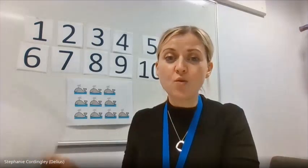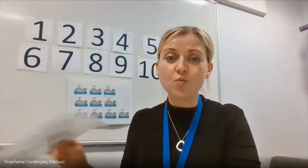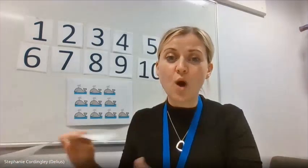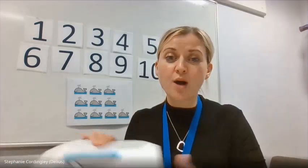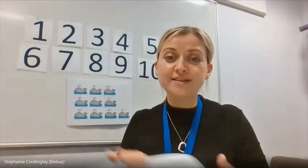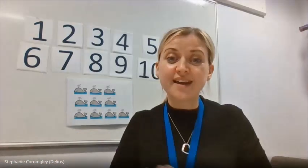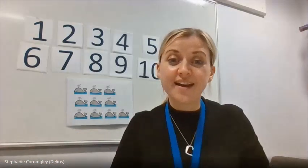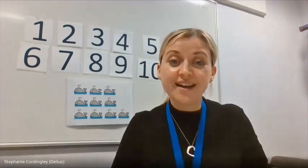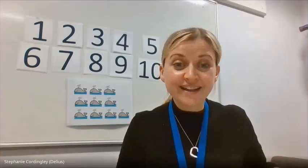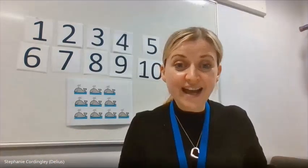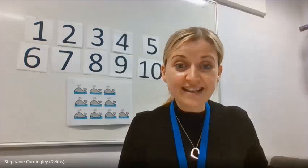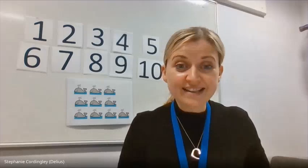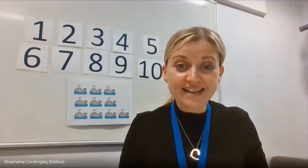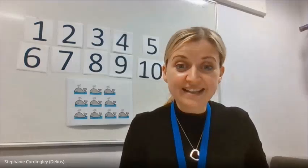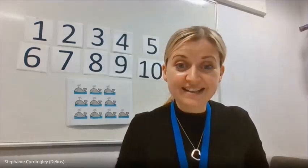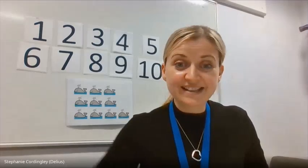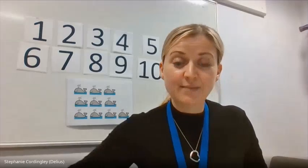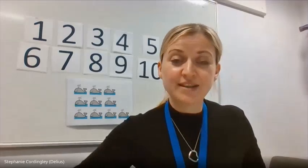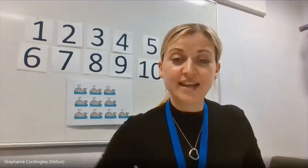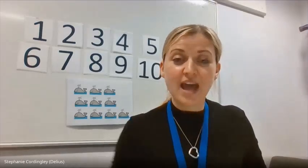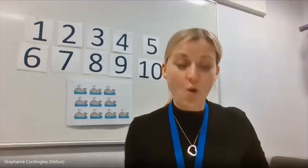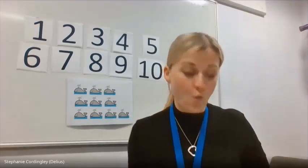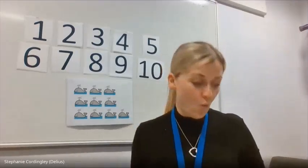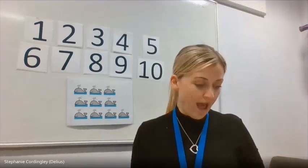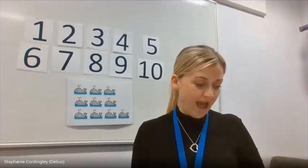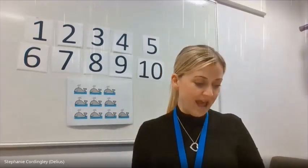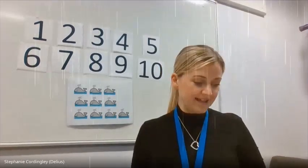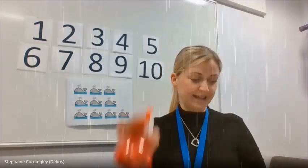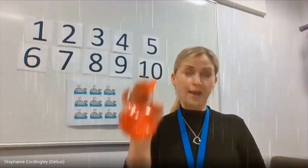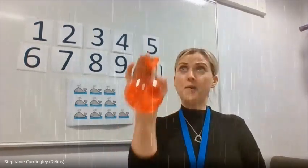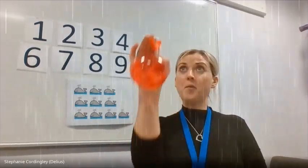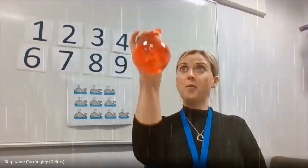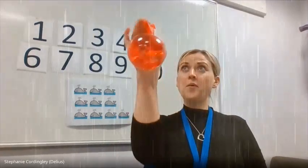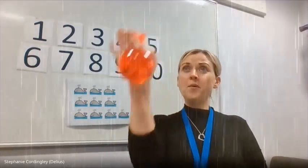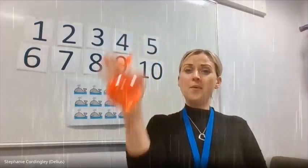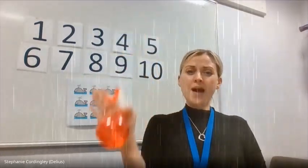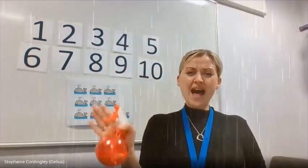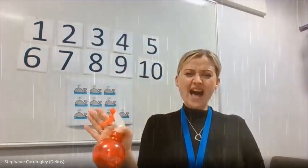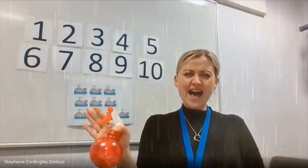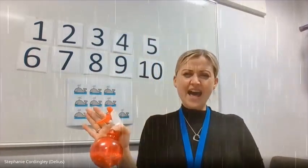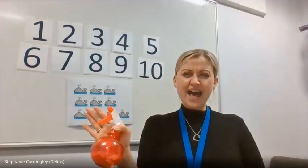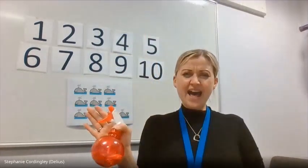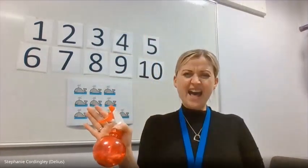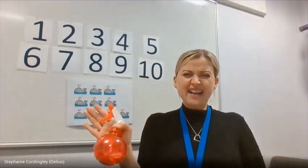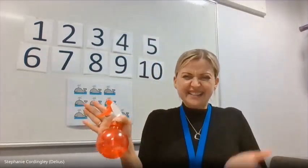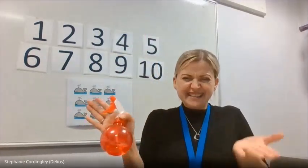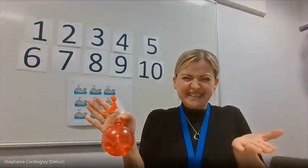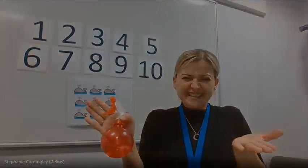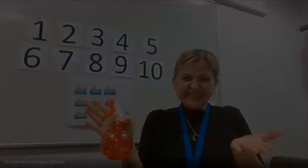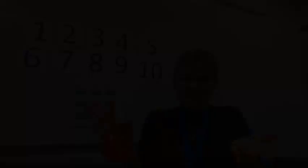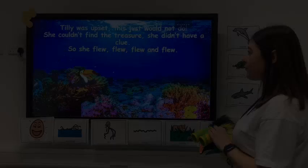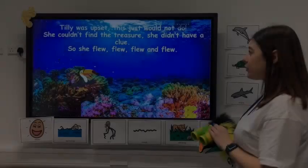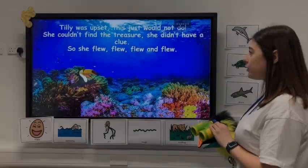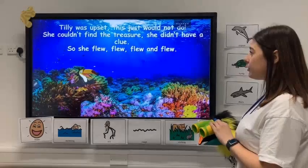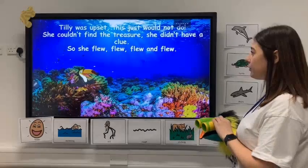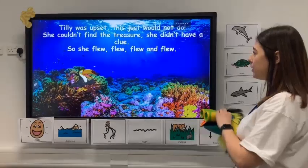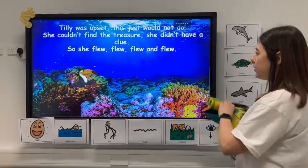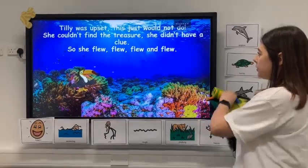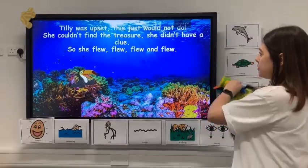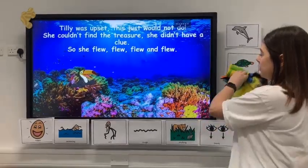water Yes, it's time to get All wet Ah! We're all stars And